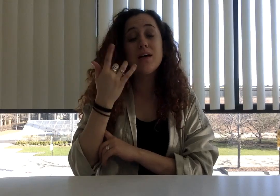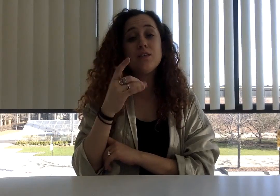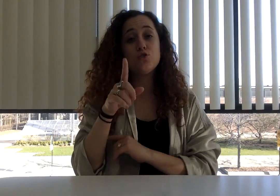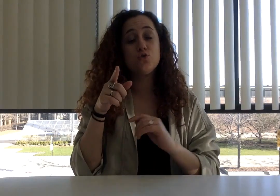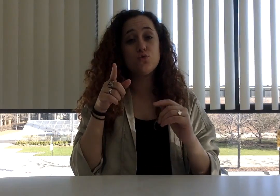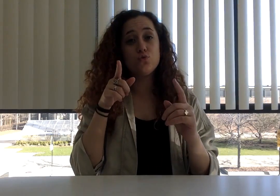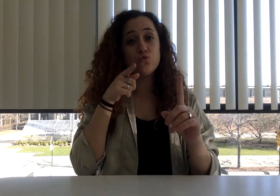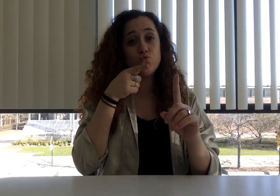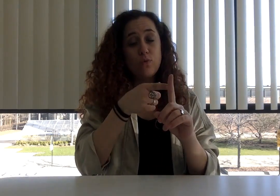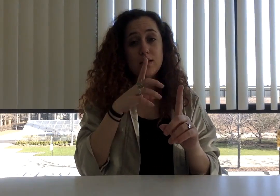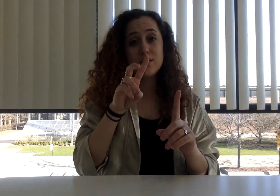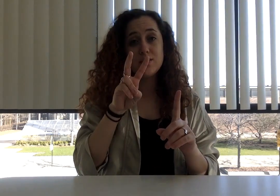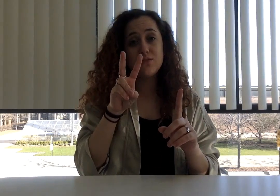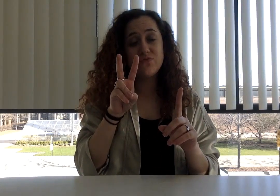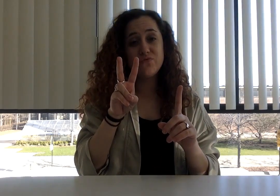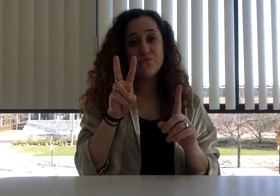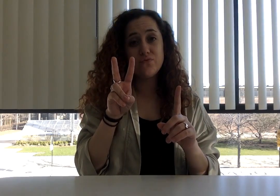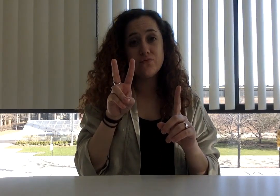was a linear equation that went through the origin.